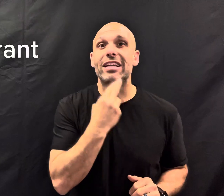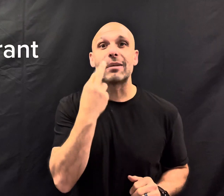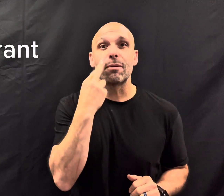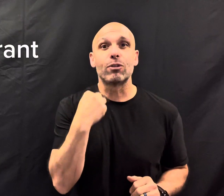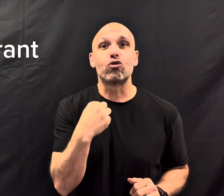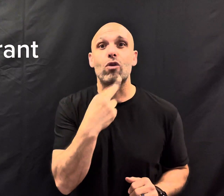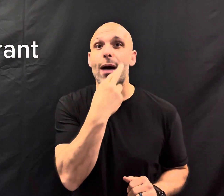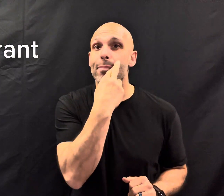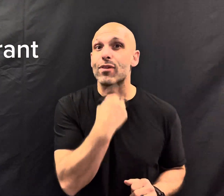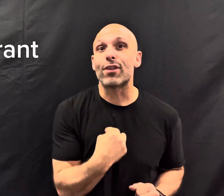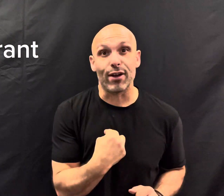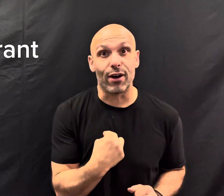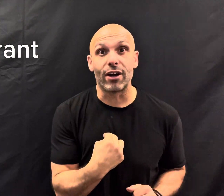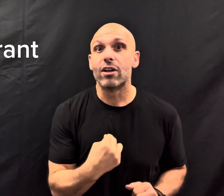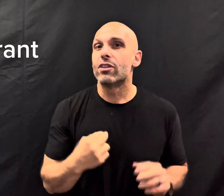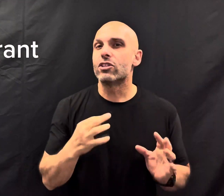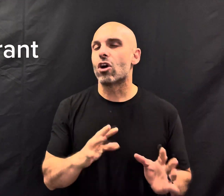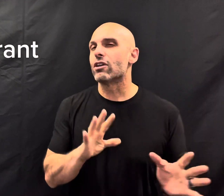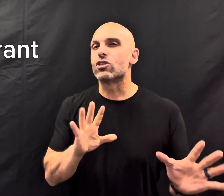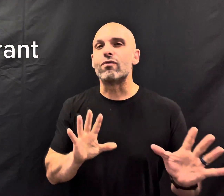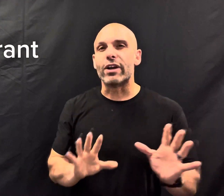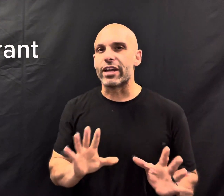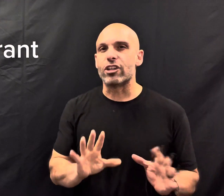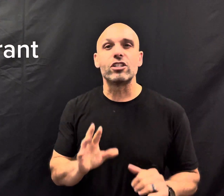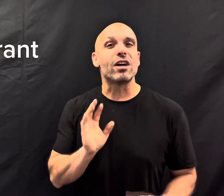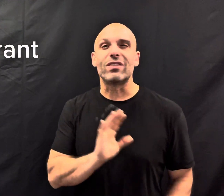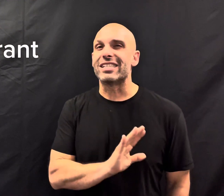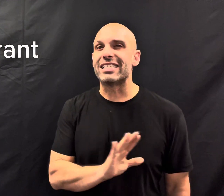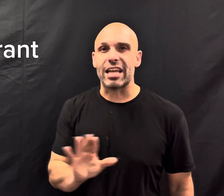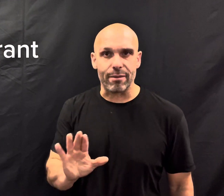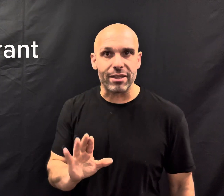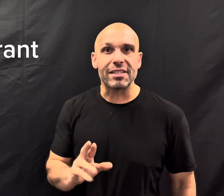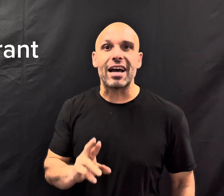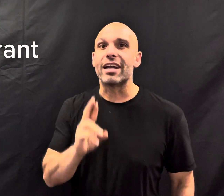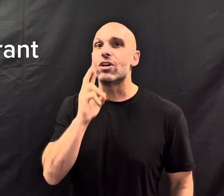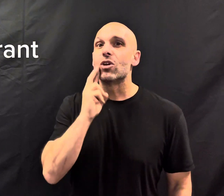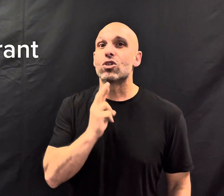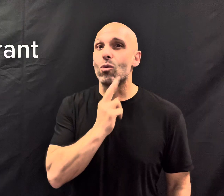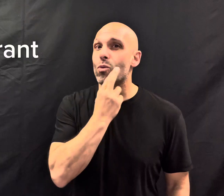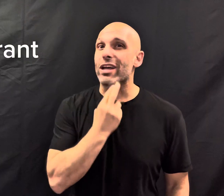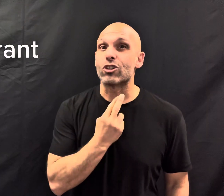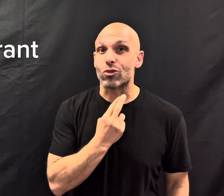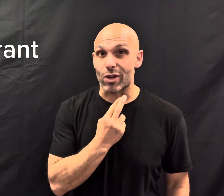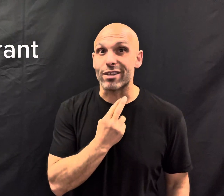people drop the R. These are all just variations of the same sign. So restaurant.